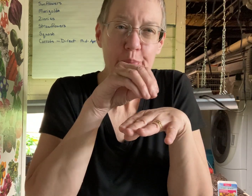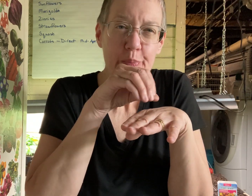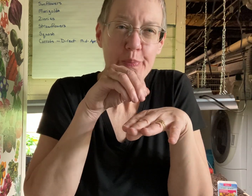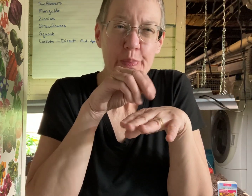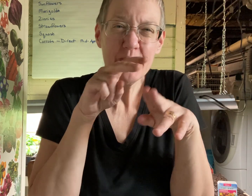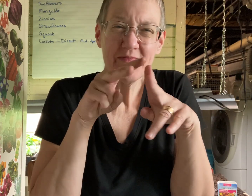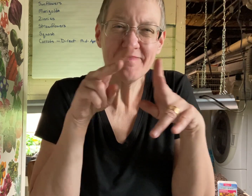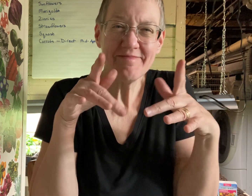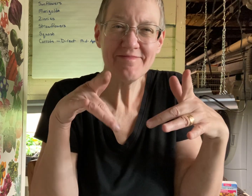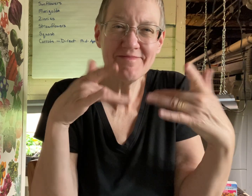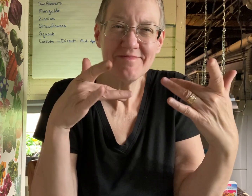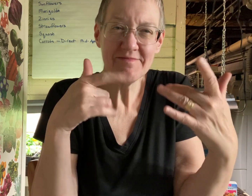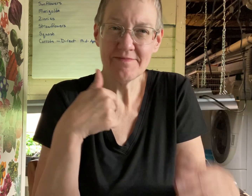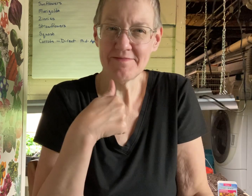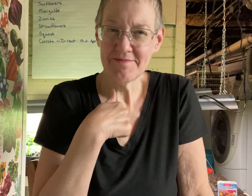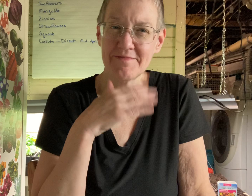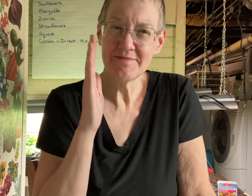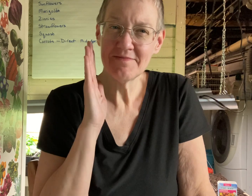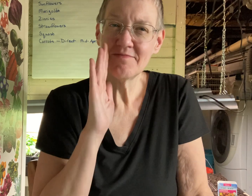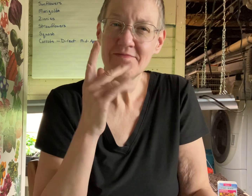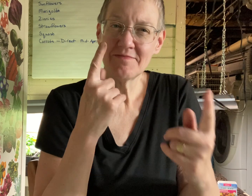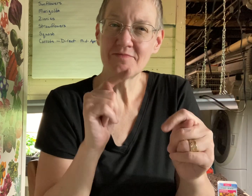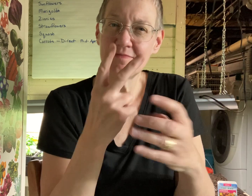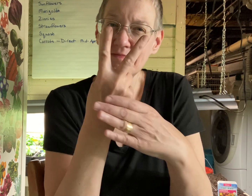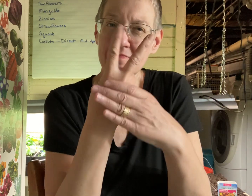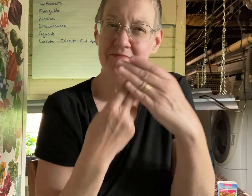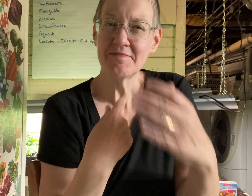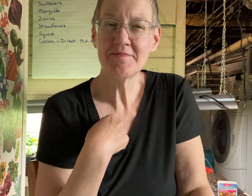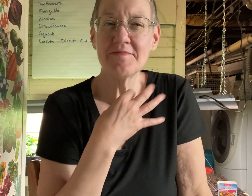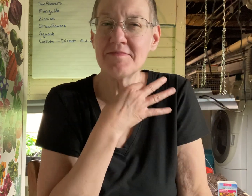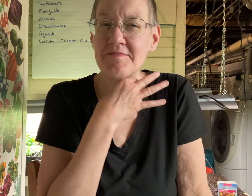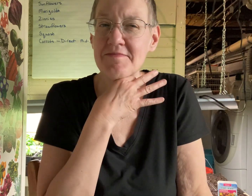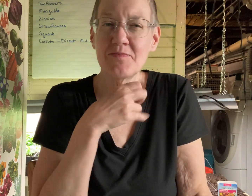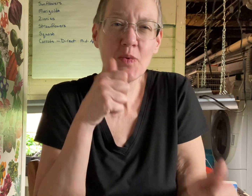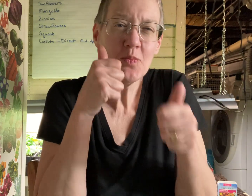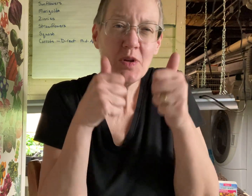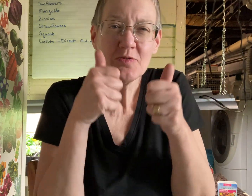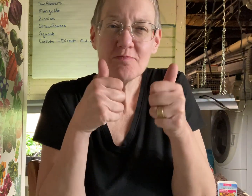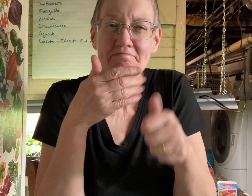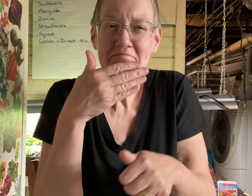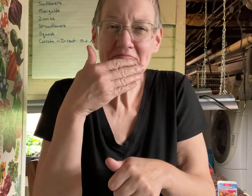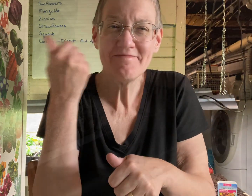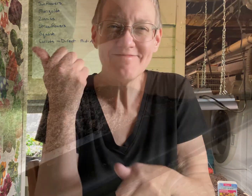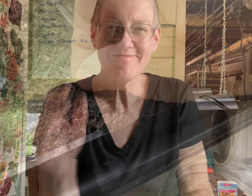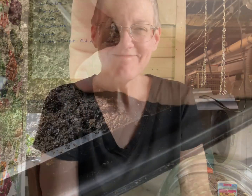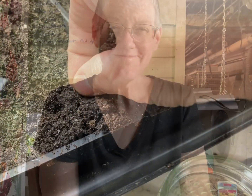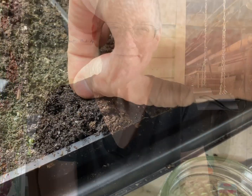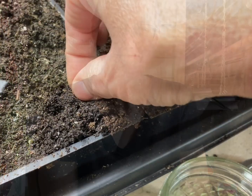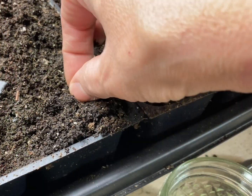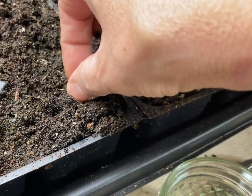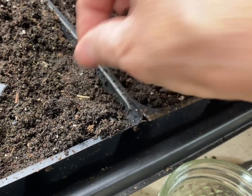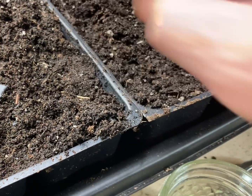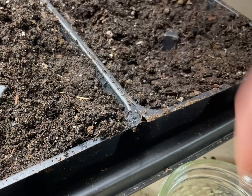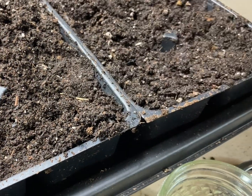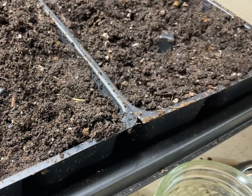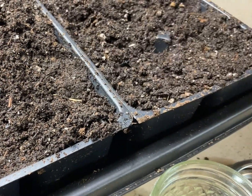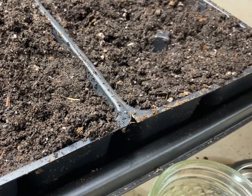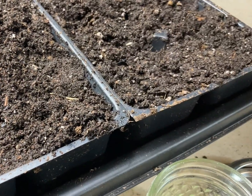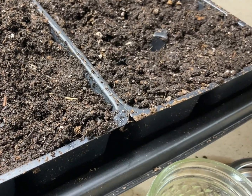or just barely cover them with soil. I'm going to try both ways because I'm curious which actually works